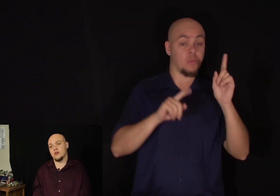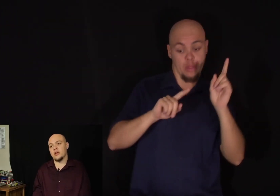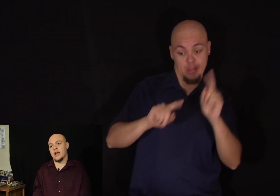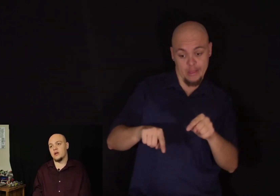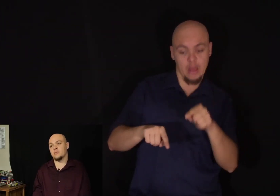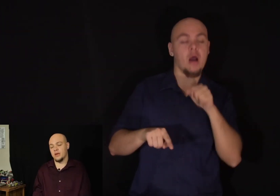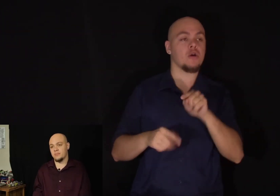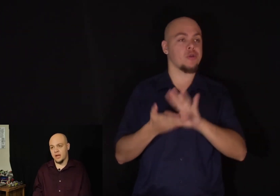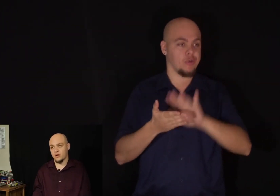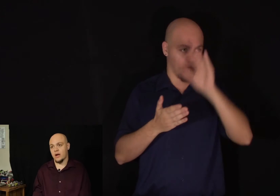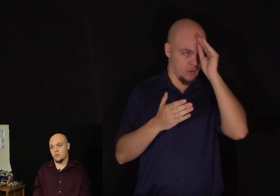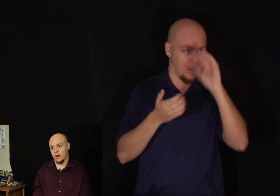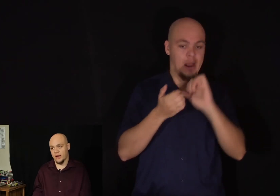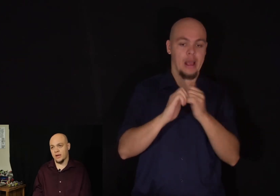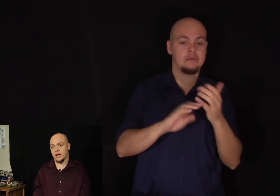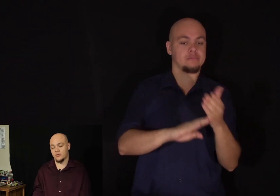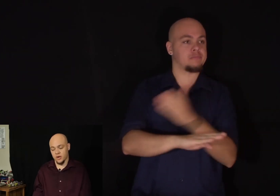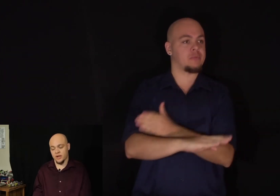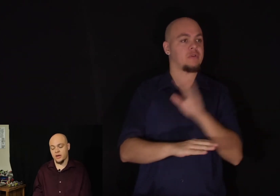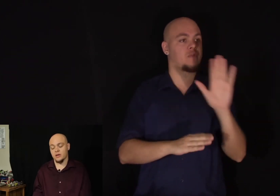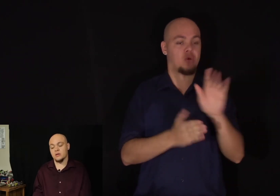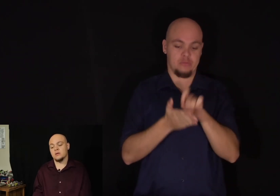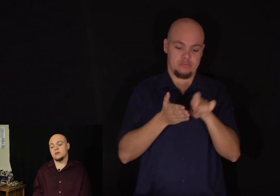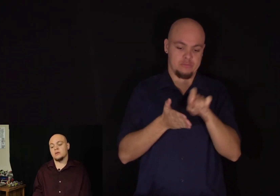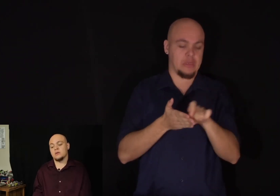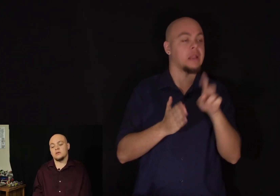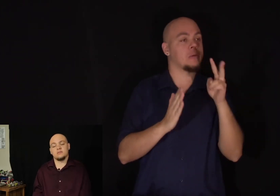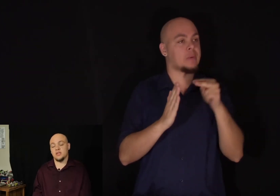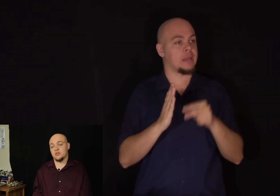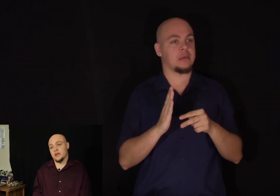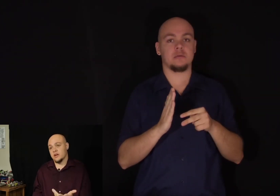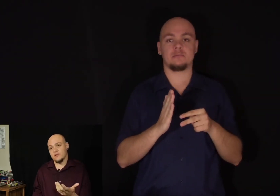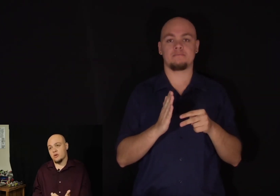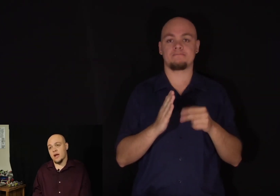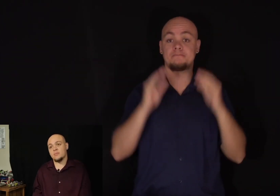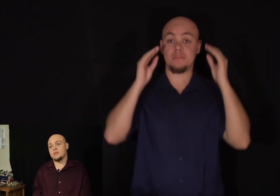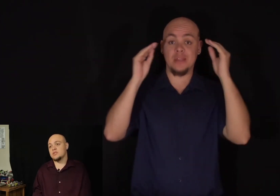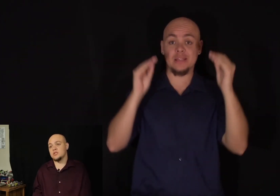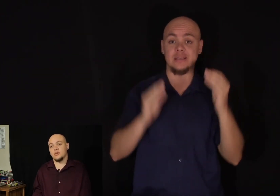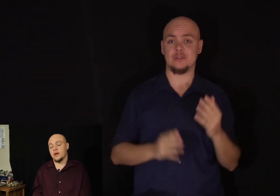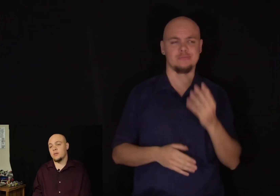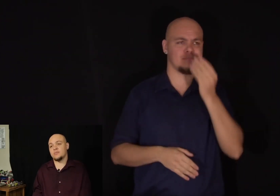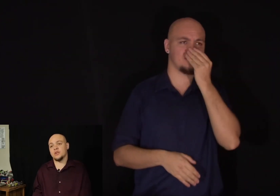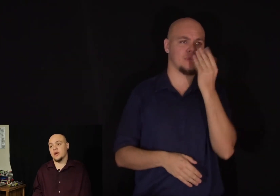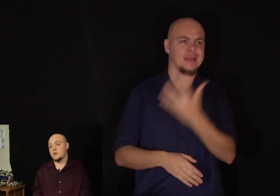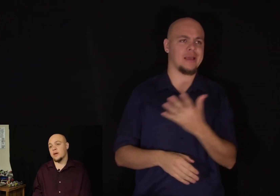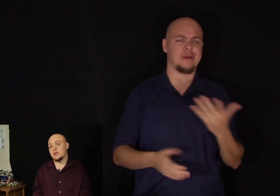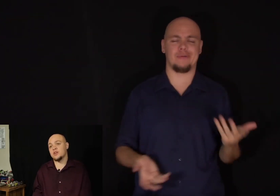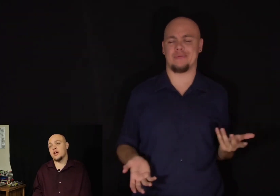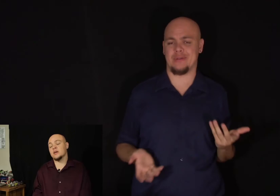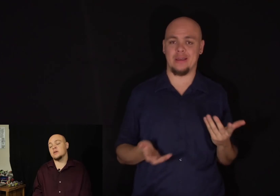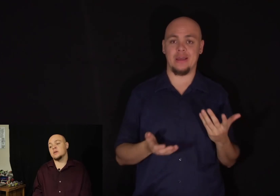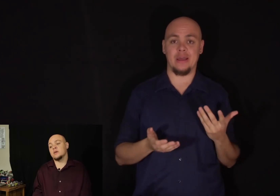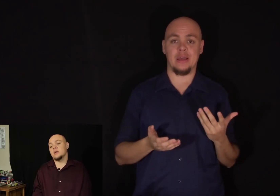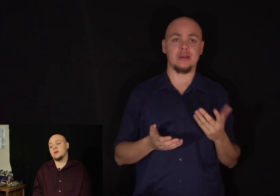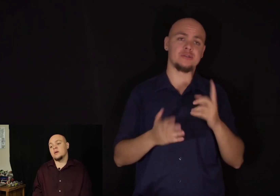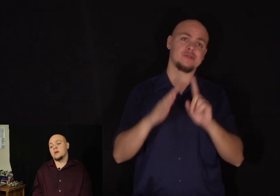and you'll learn how to be better at writing and reading. Teacher didn't give a crap. She showed up, she got her